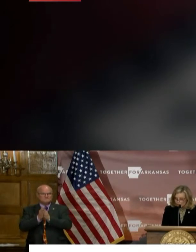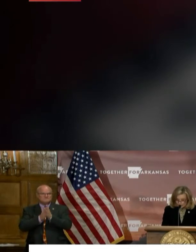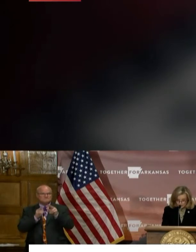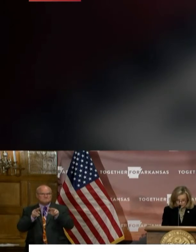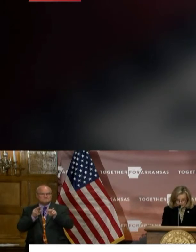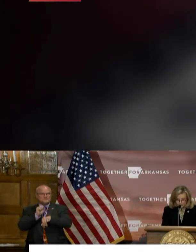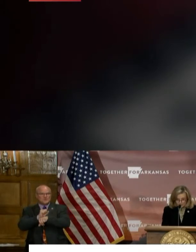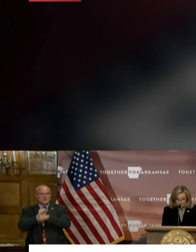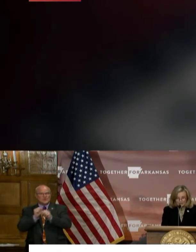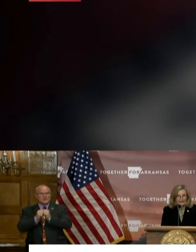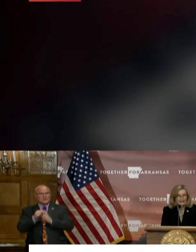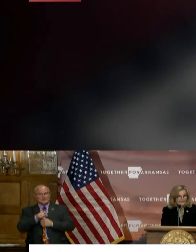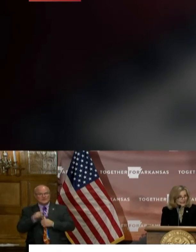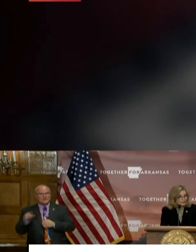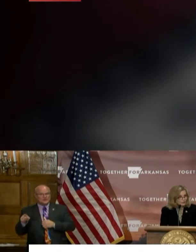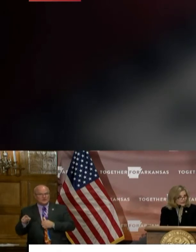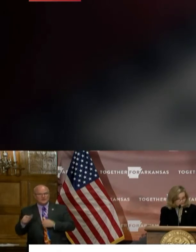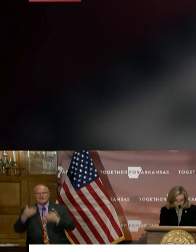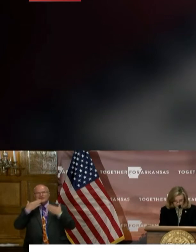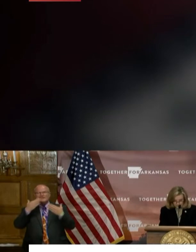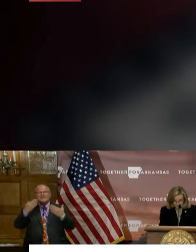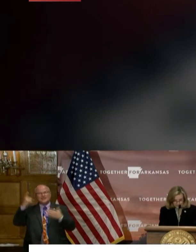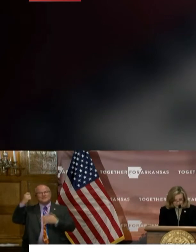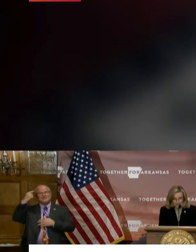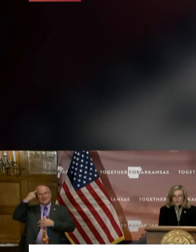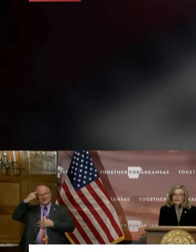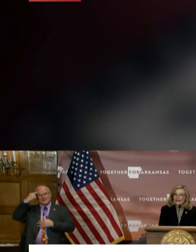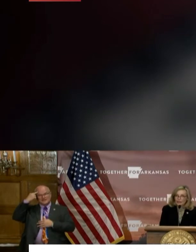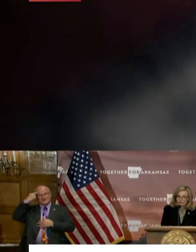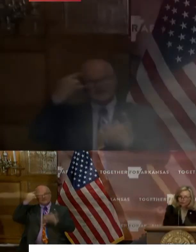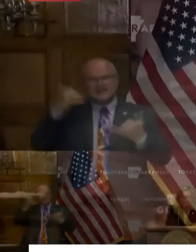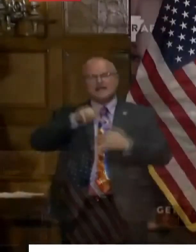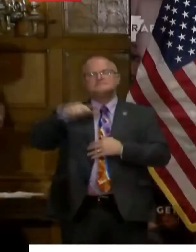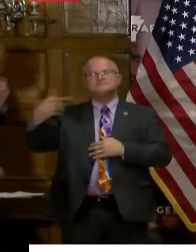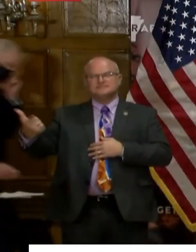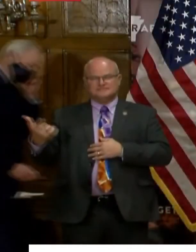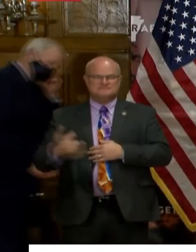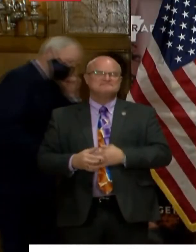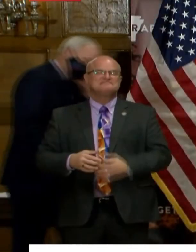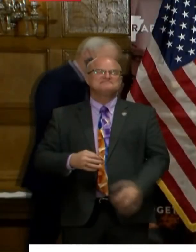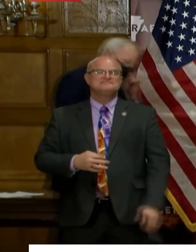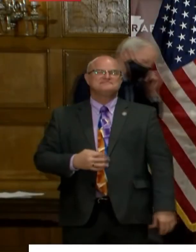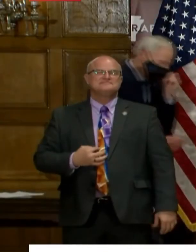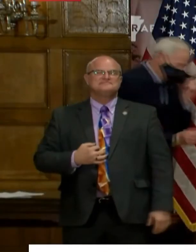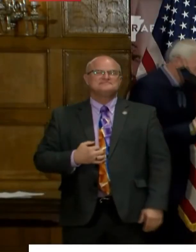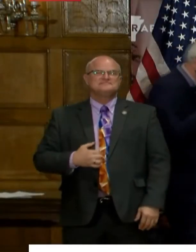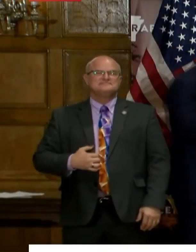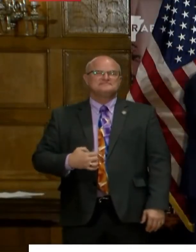forward to working with you, and thank you, Governor. I'll turn it back over to you.